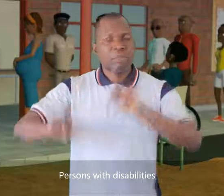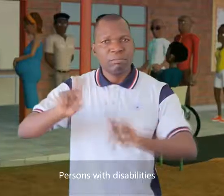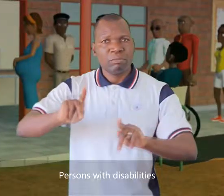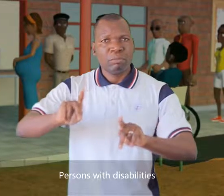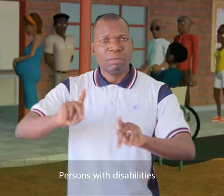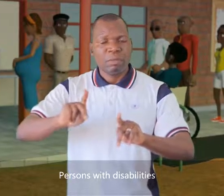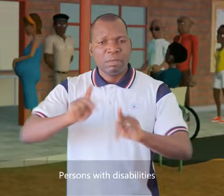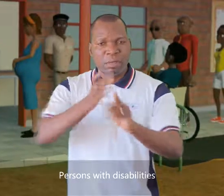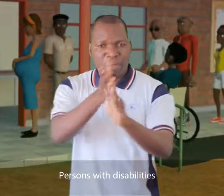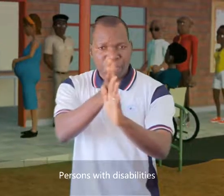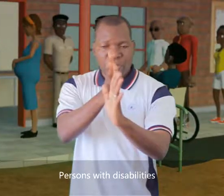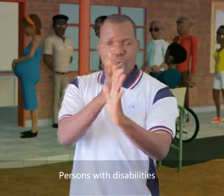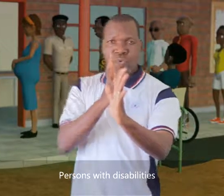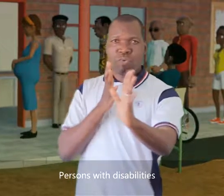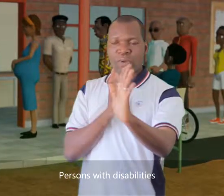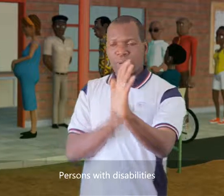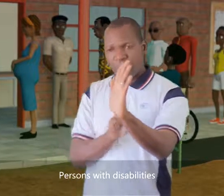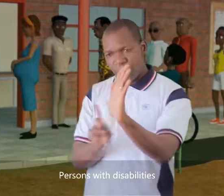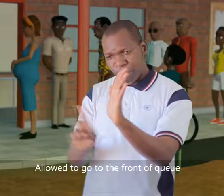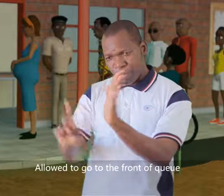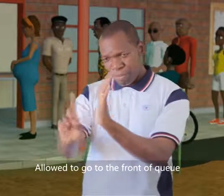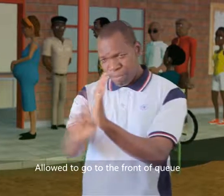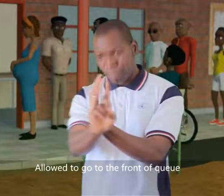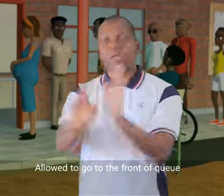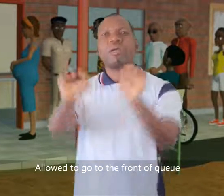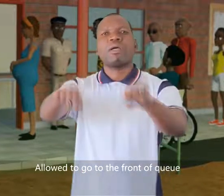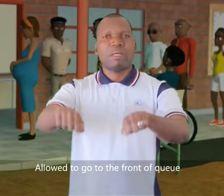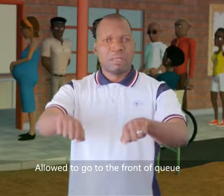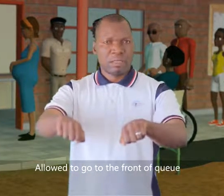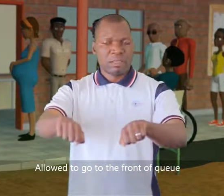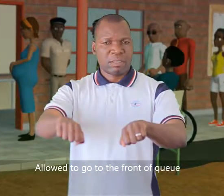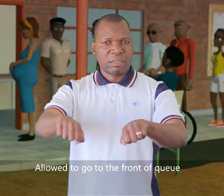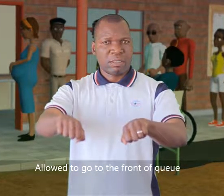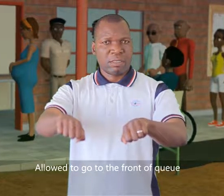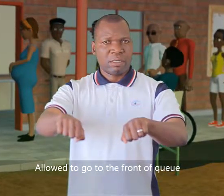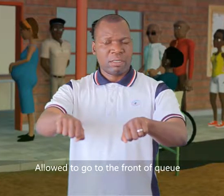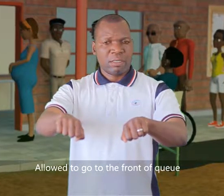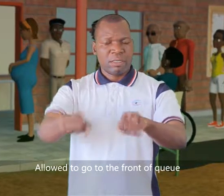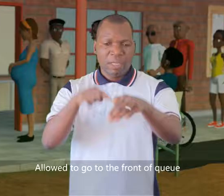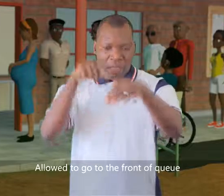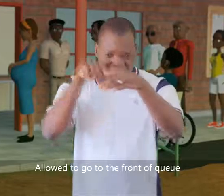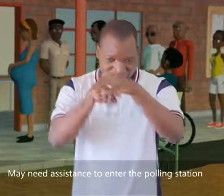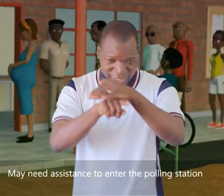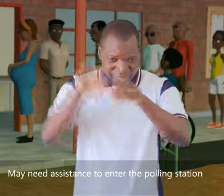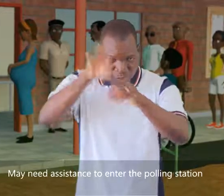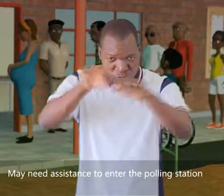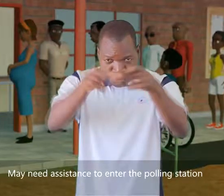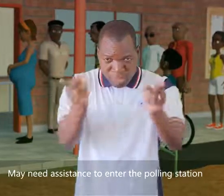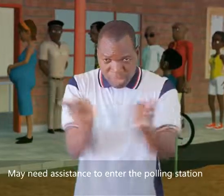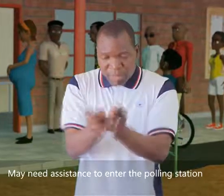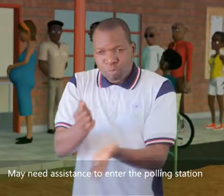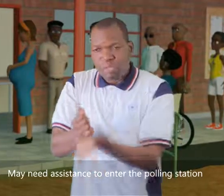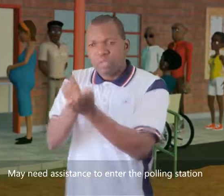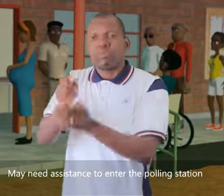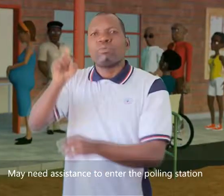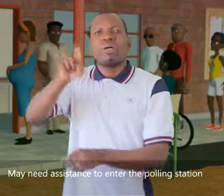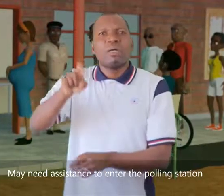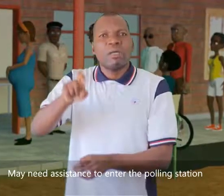Persons with disabilities allowed to go to the front of the queue, may need assistance to enter the